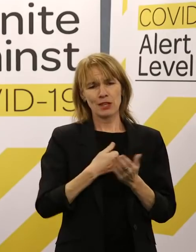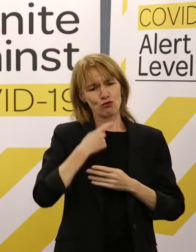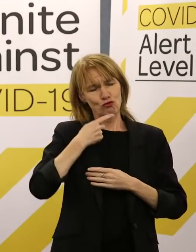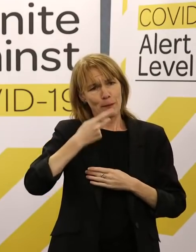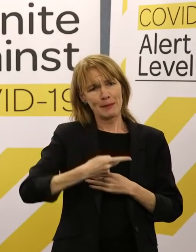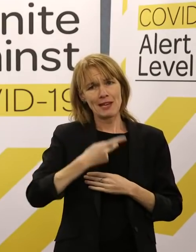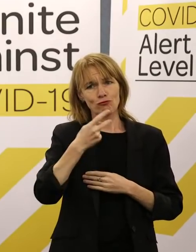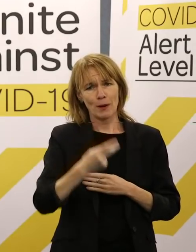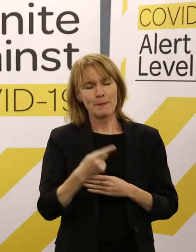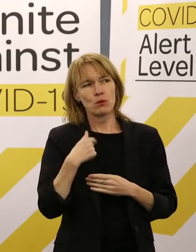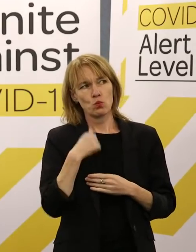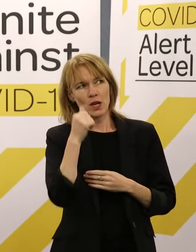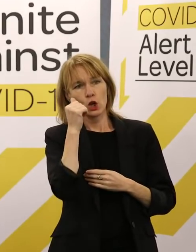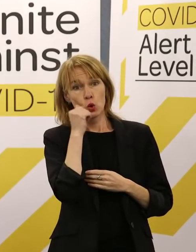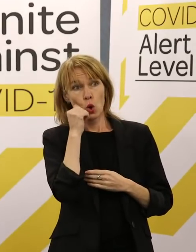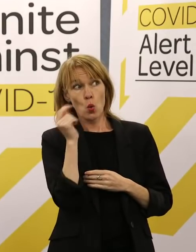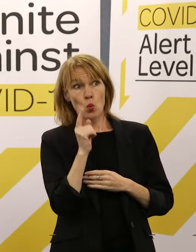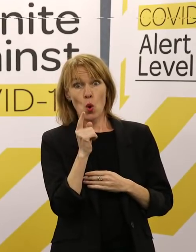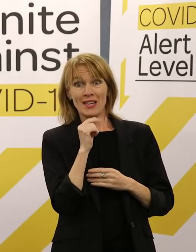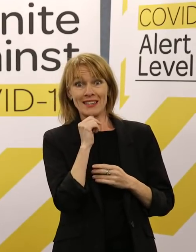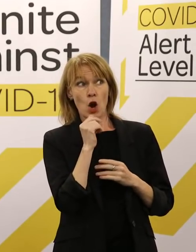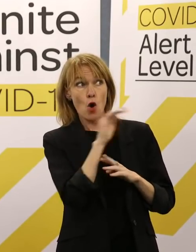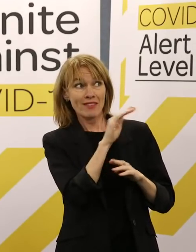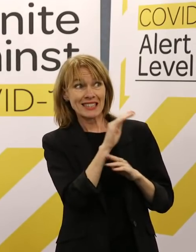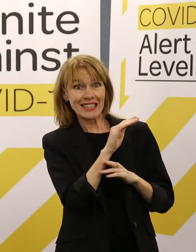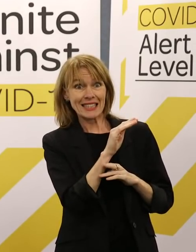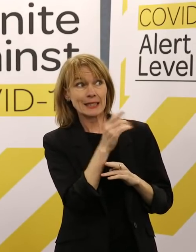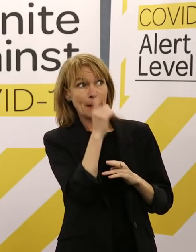people coming back to New Zealand.